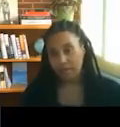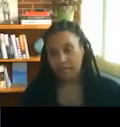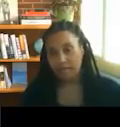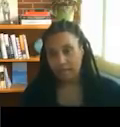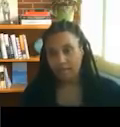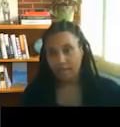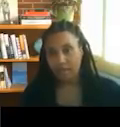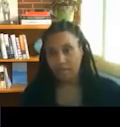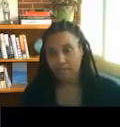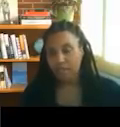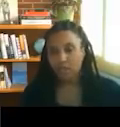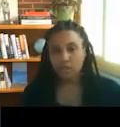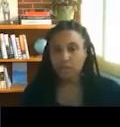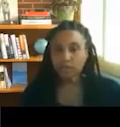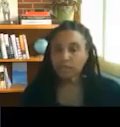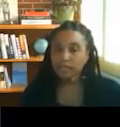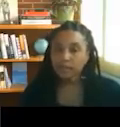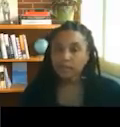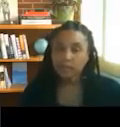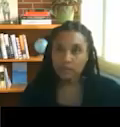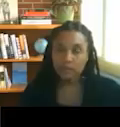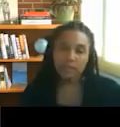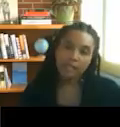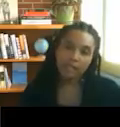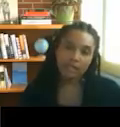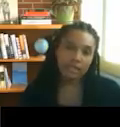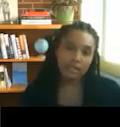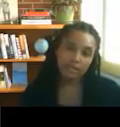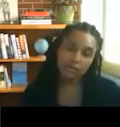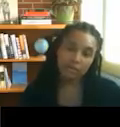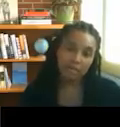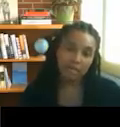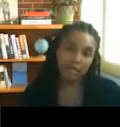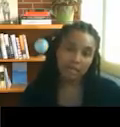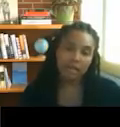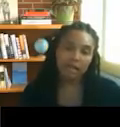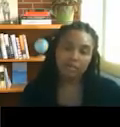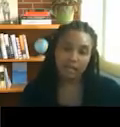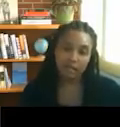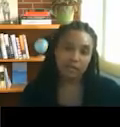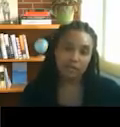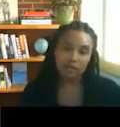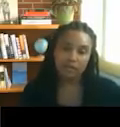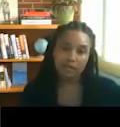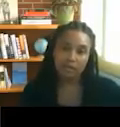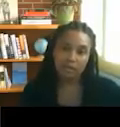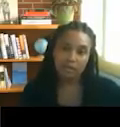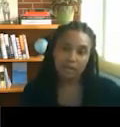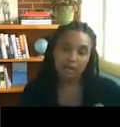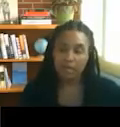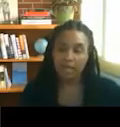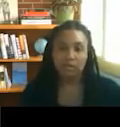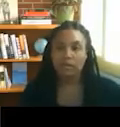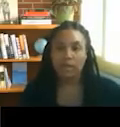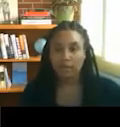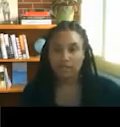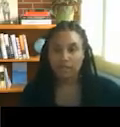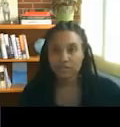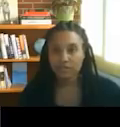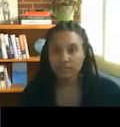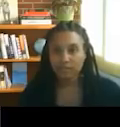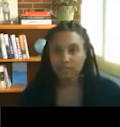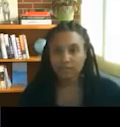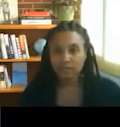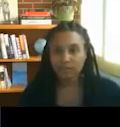in American Sign Language. You don't lose context or meaning by using a manual